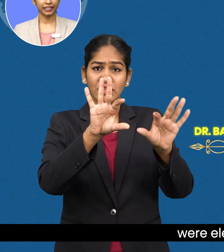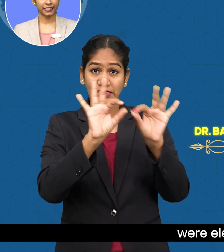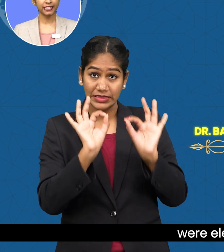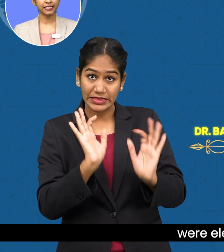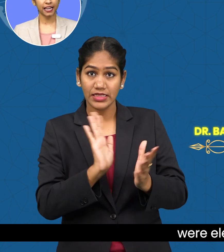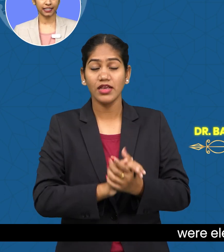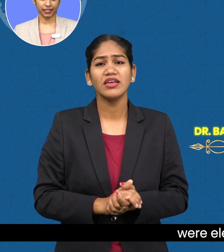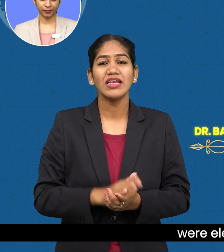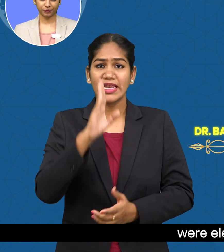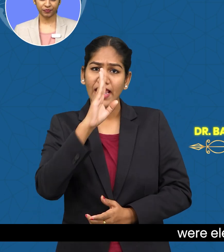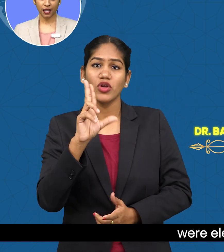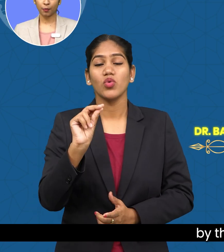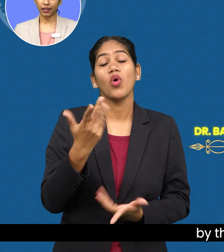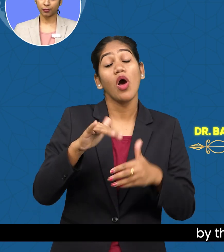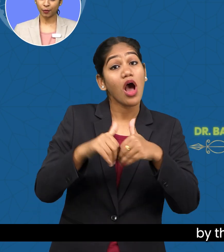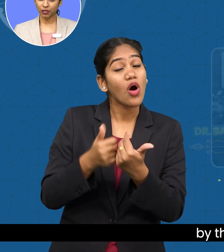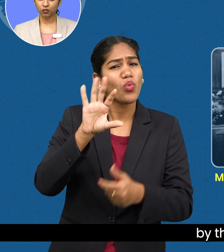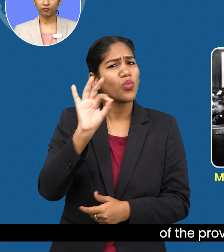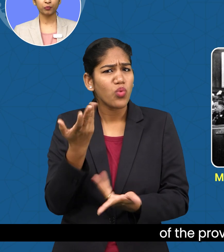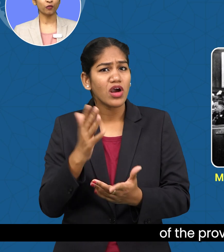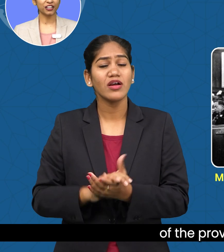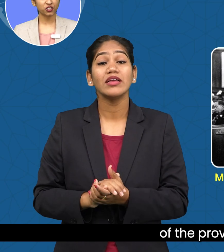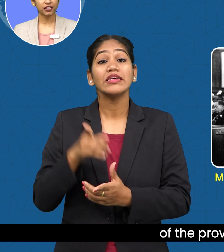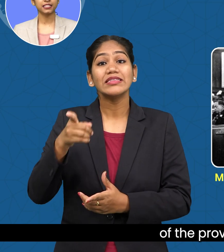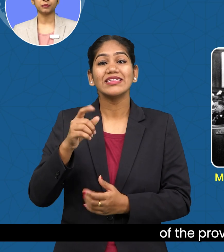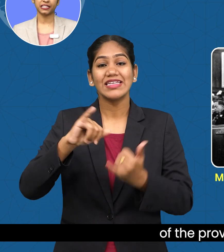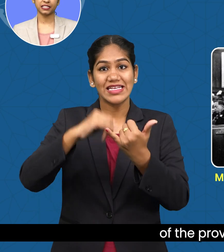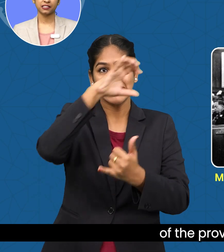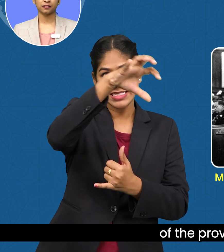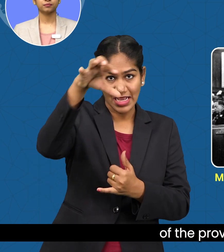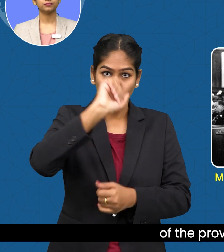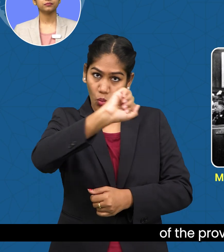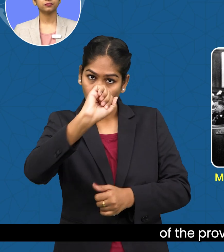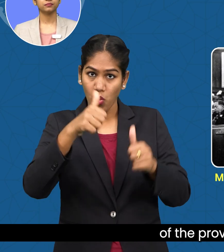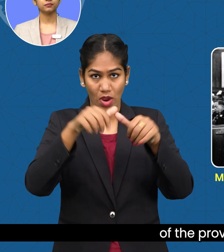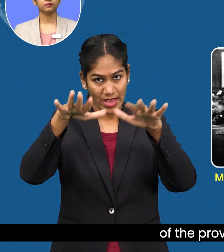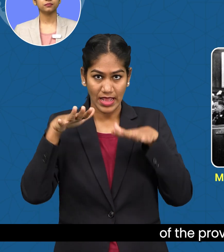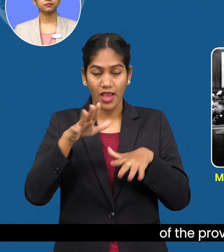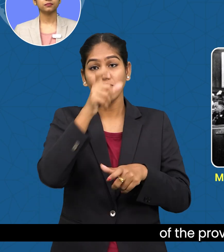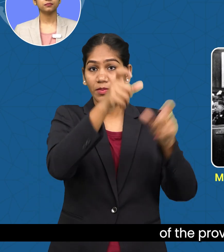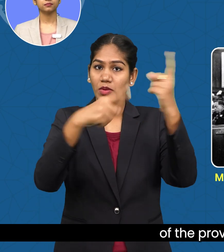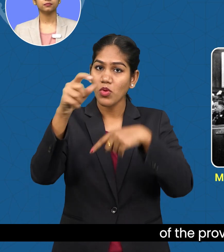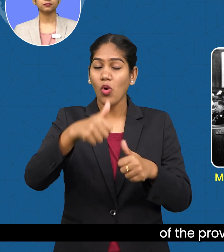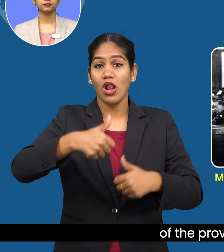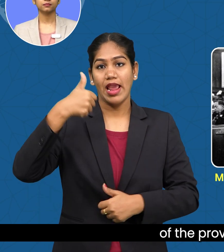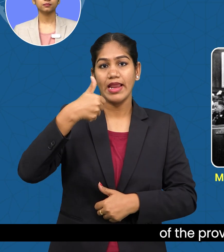were elected indirectly by the members of the provincial assemblies.